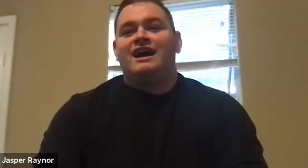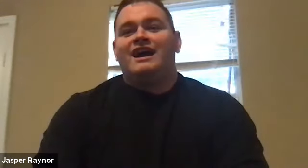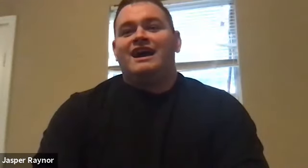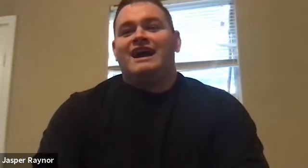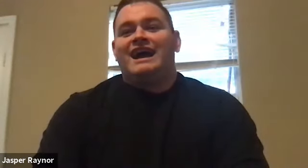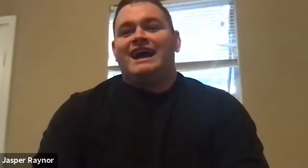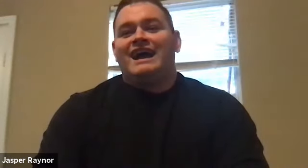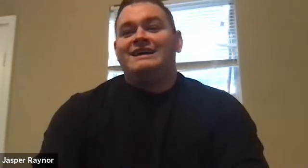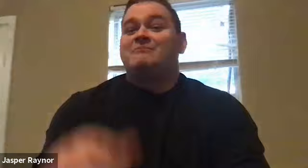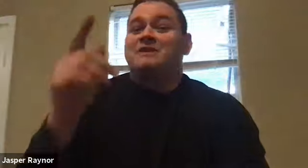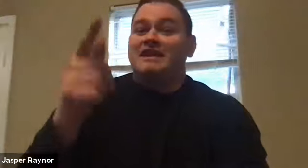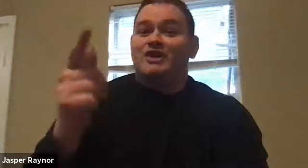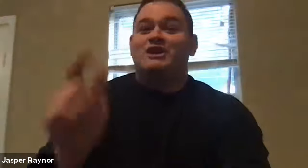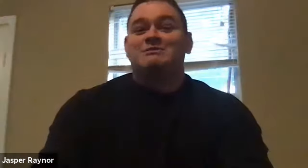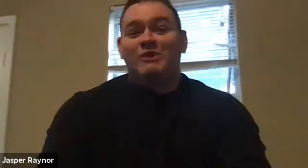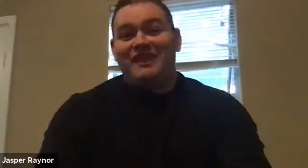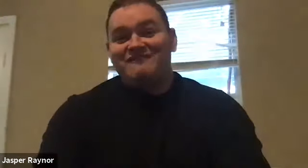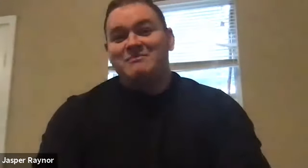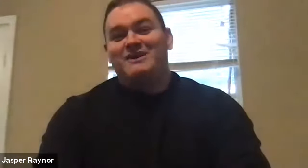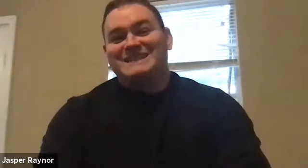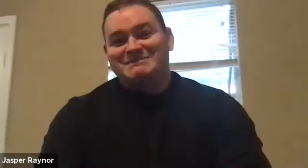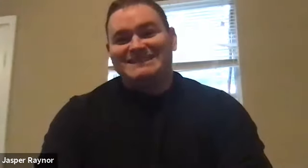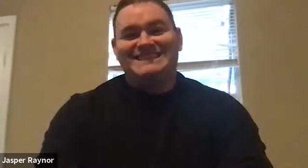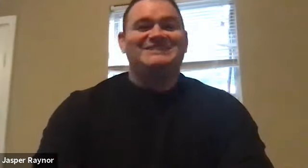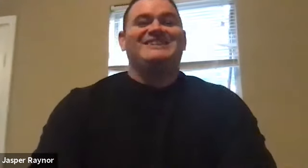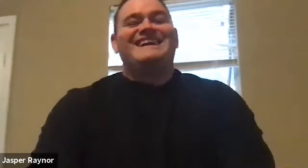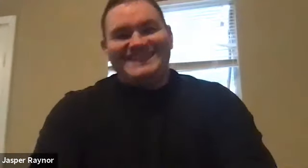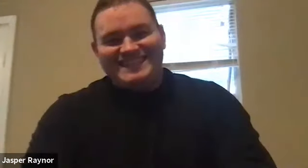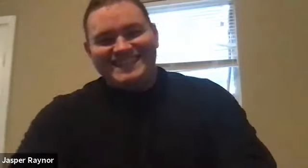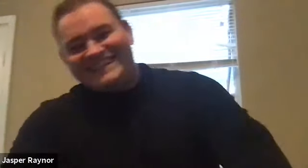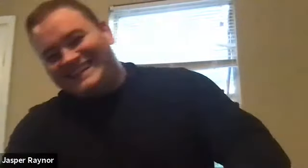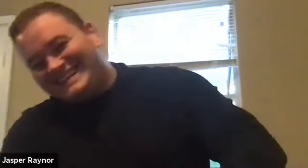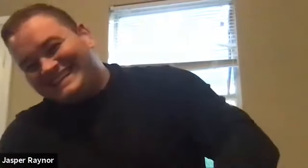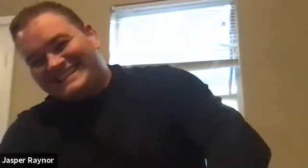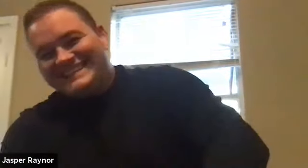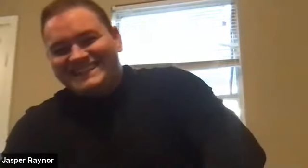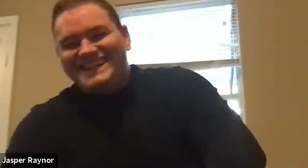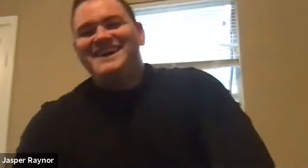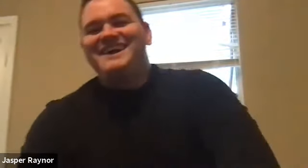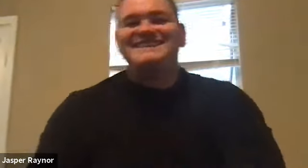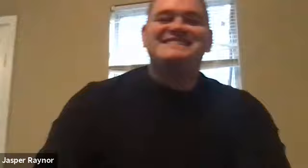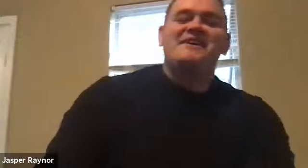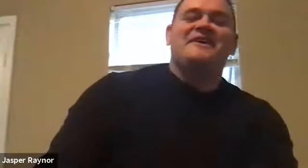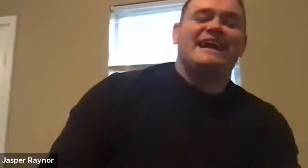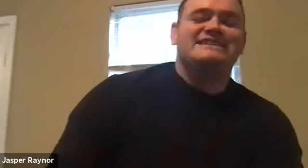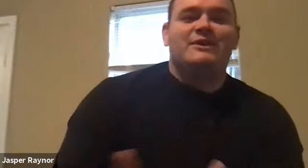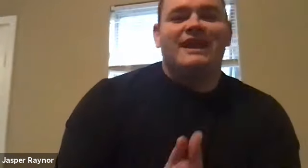Yeah. Never going to support that football team, I'll tell you what. Yeah. Okay, so